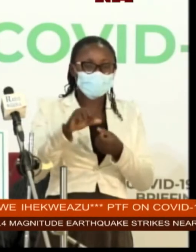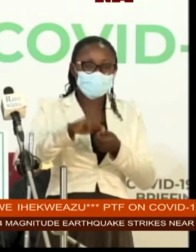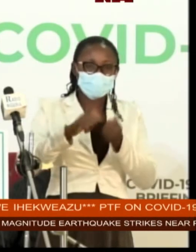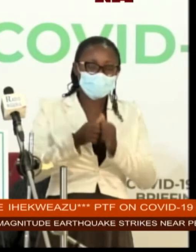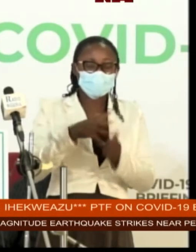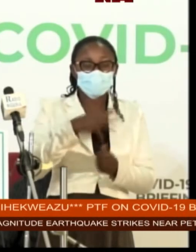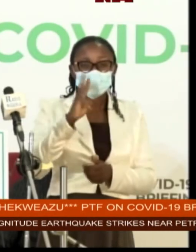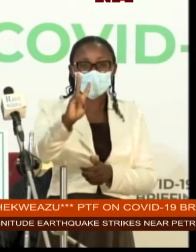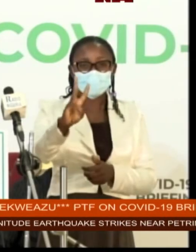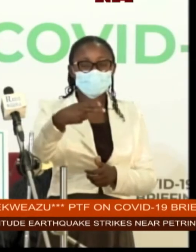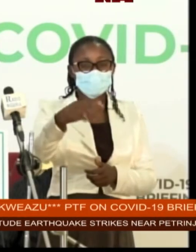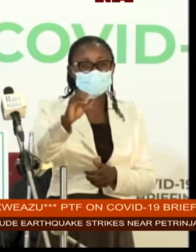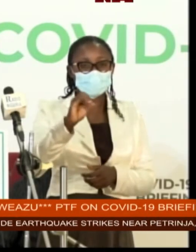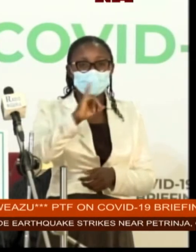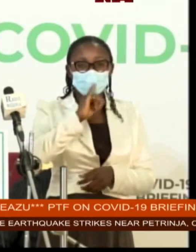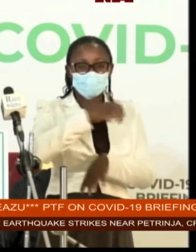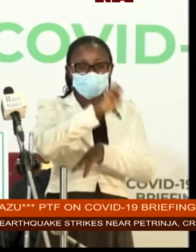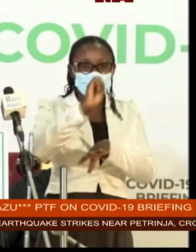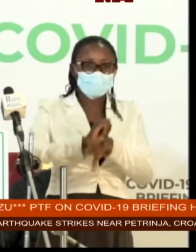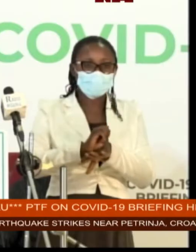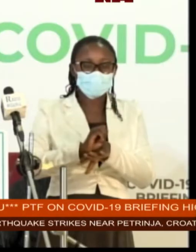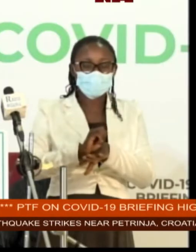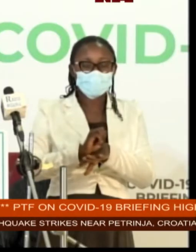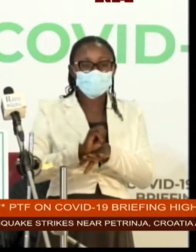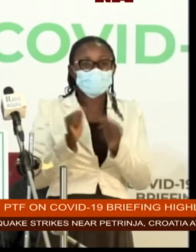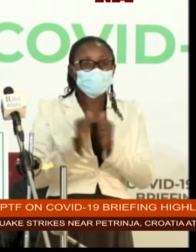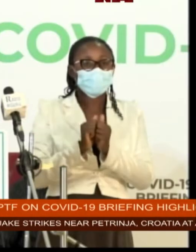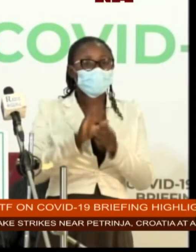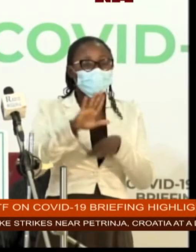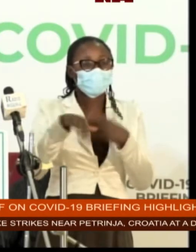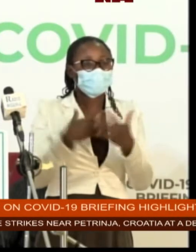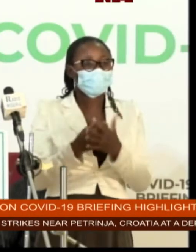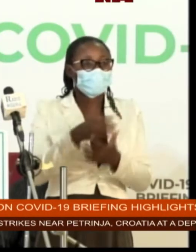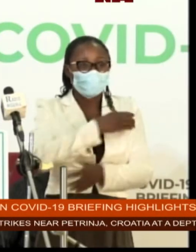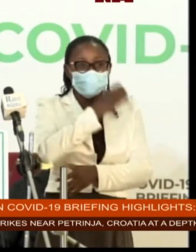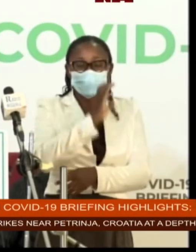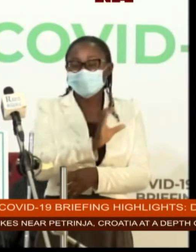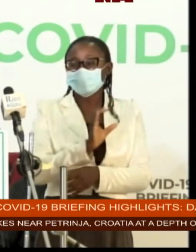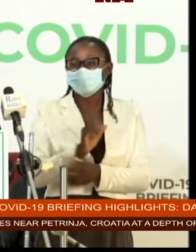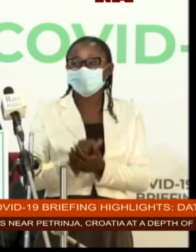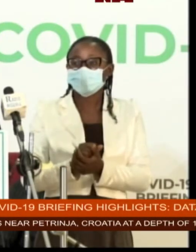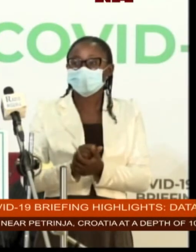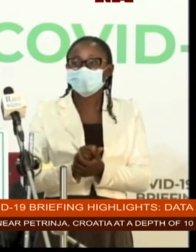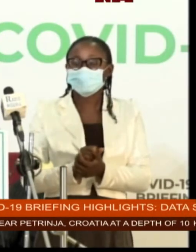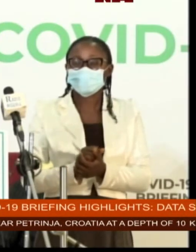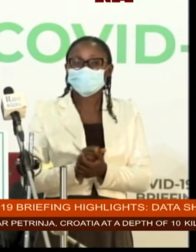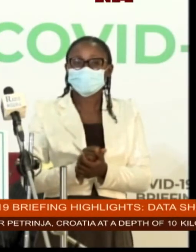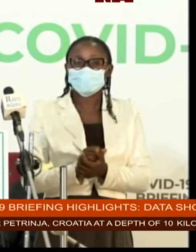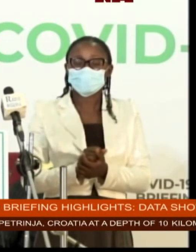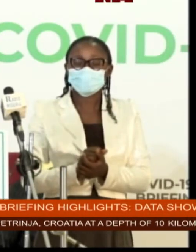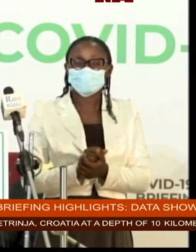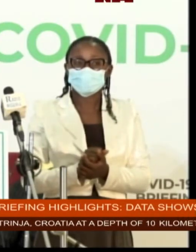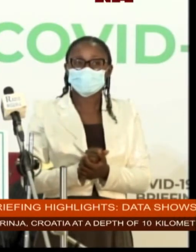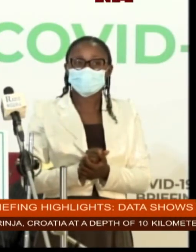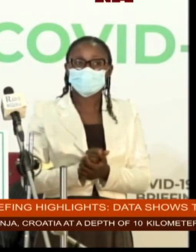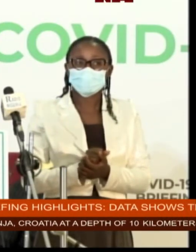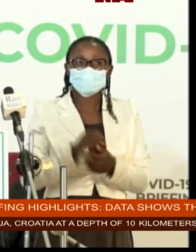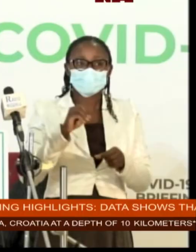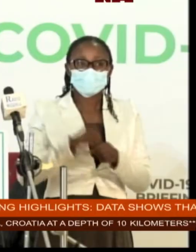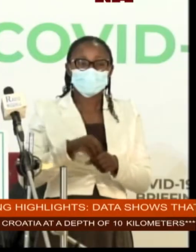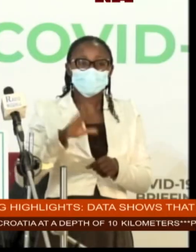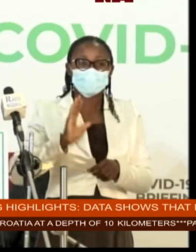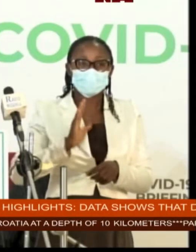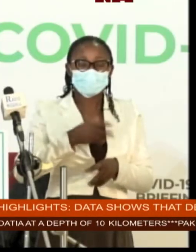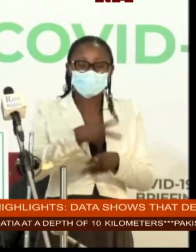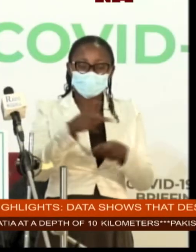has established indeed a whole team at all level, at headquarters, in the region,